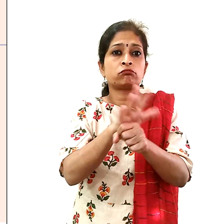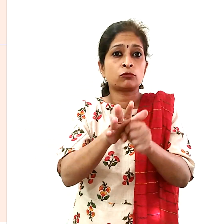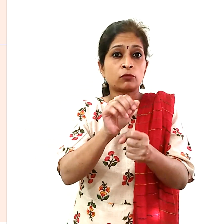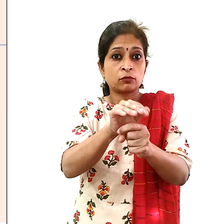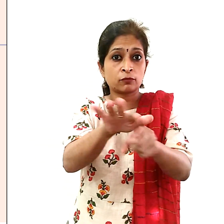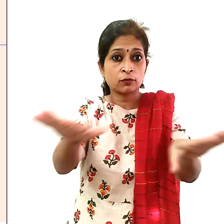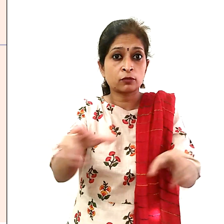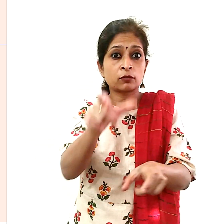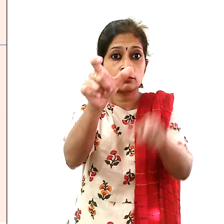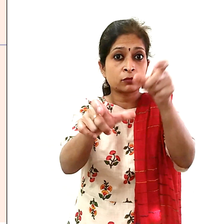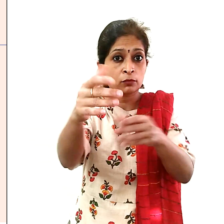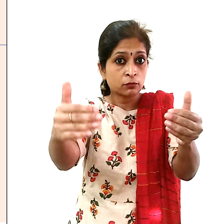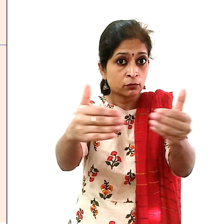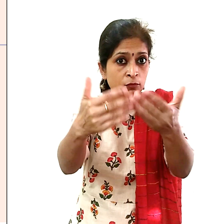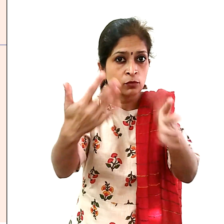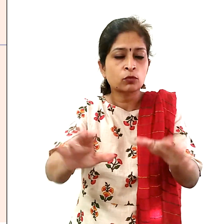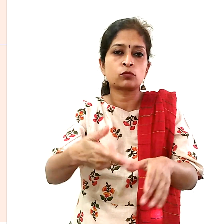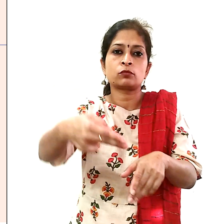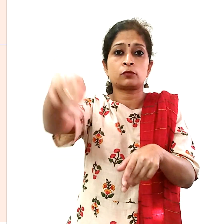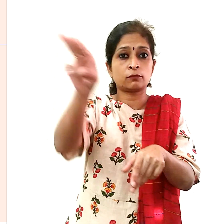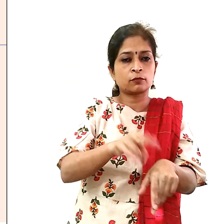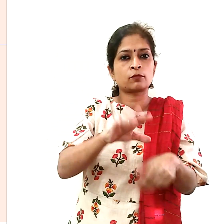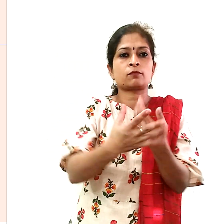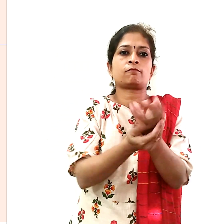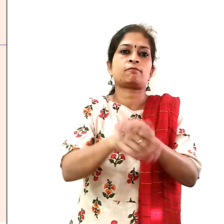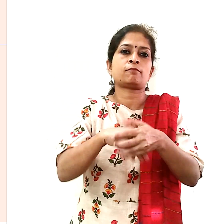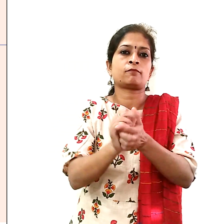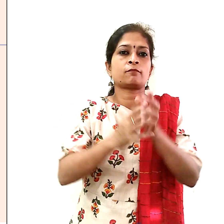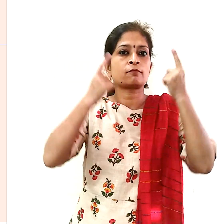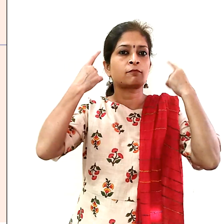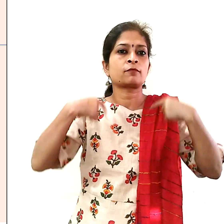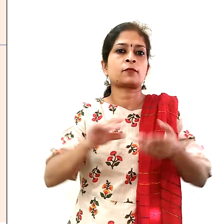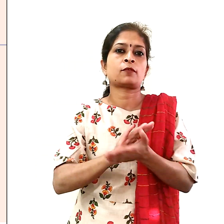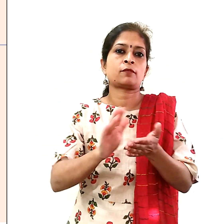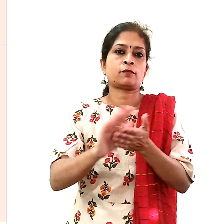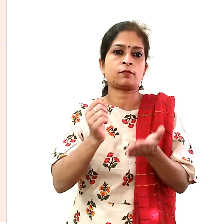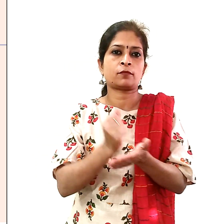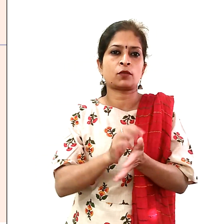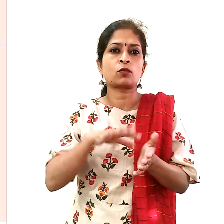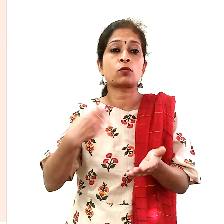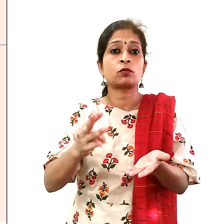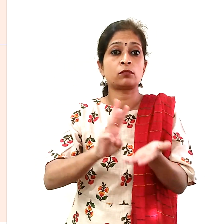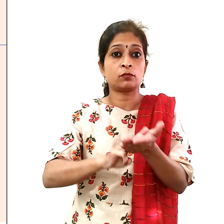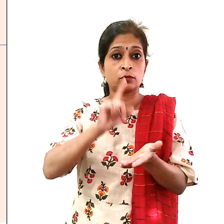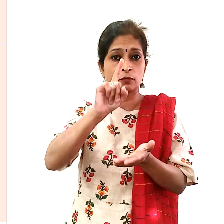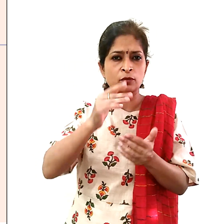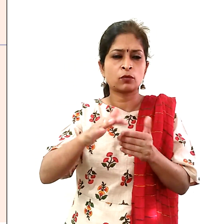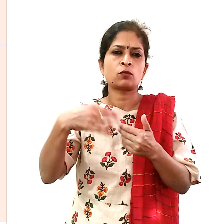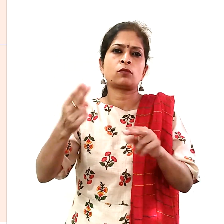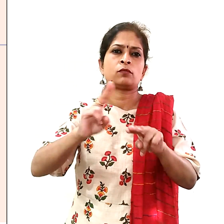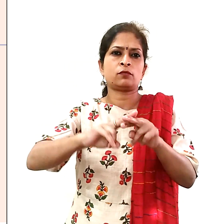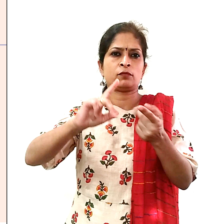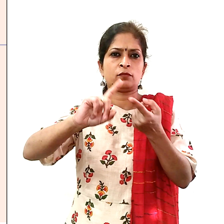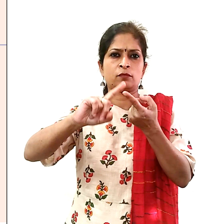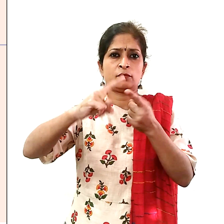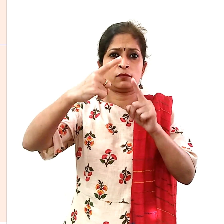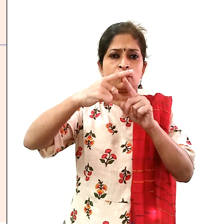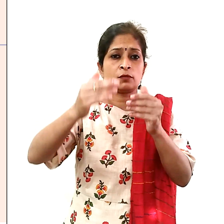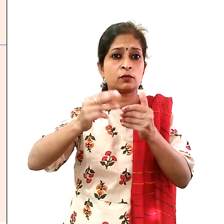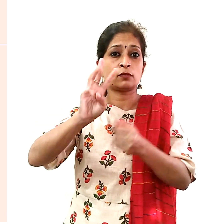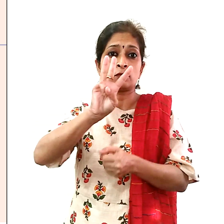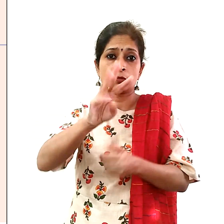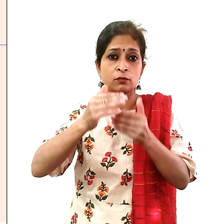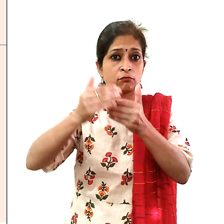or after visiting a patient with coronavirus infection. Maintain at least 1 meter or 3 feet distance